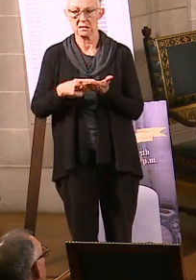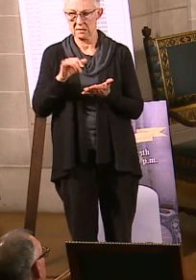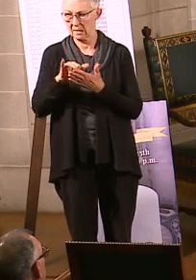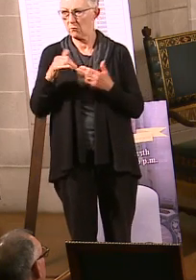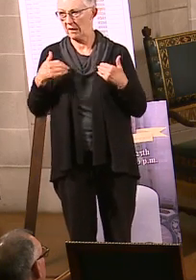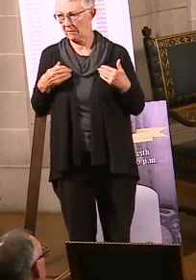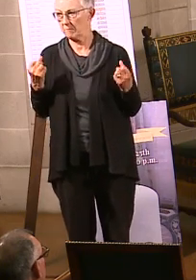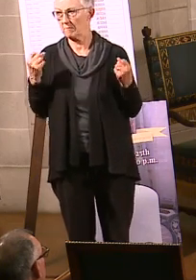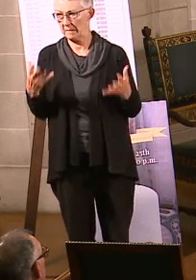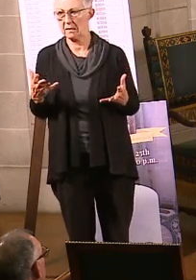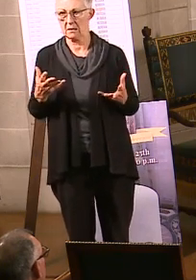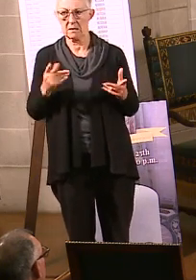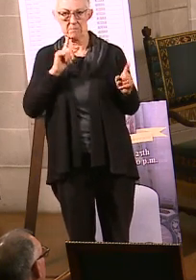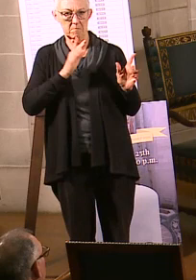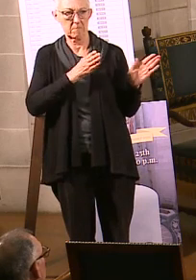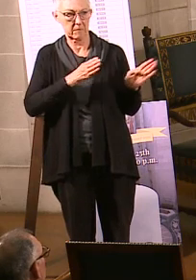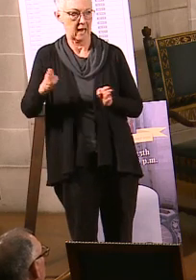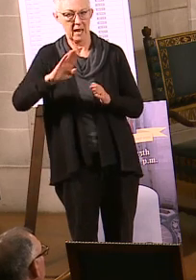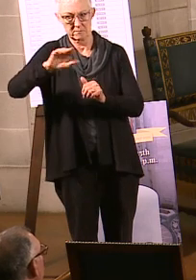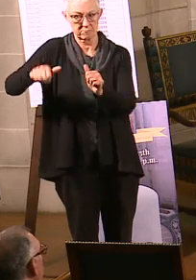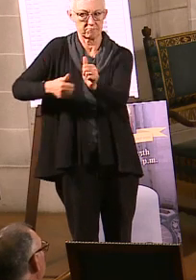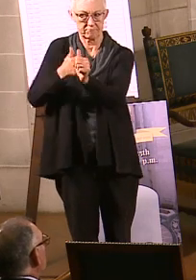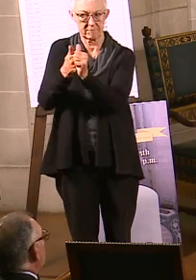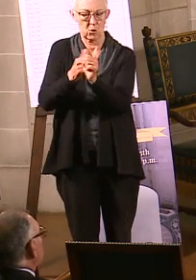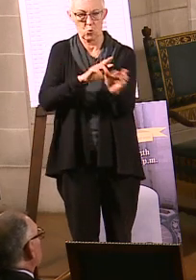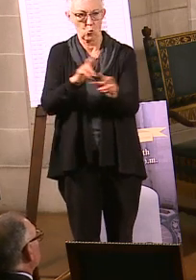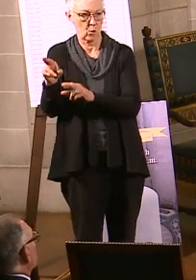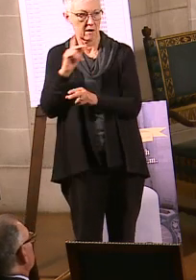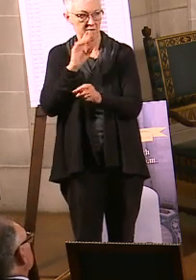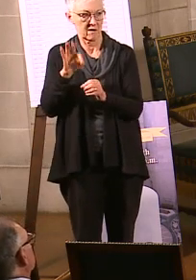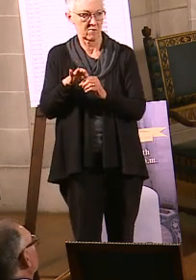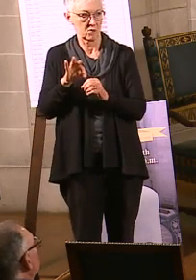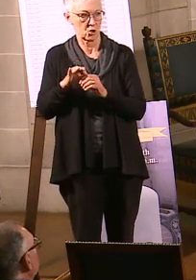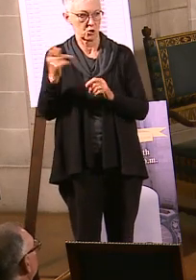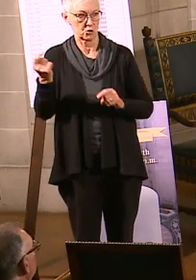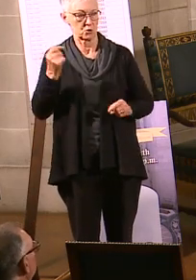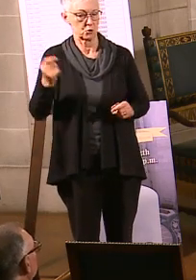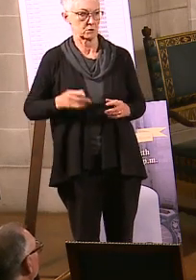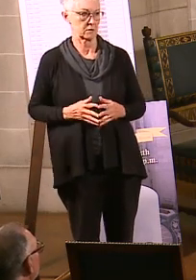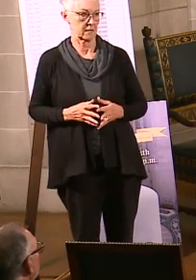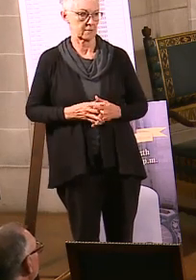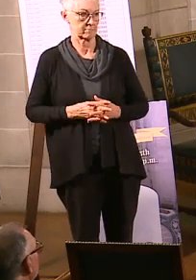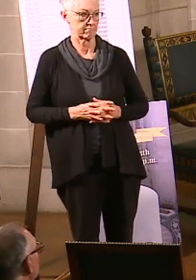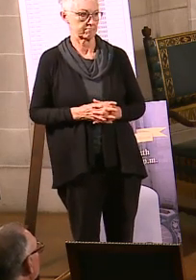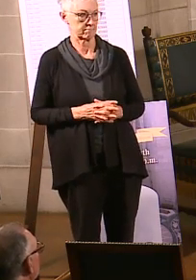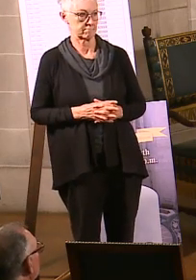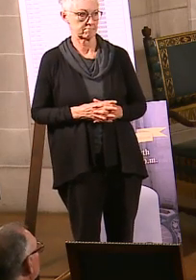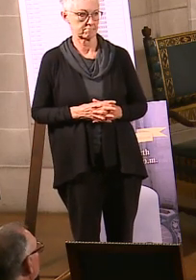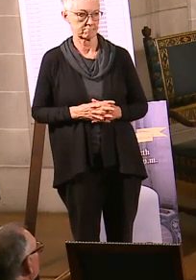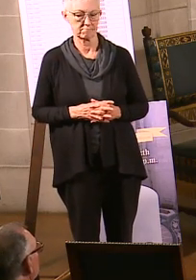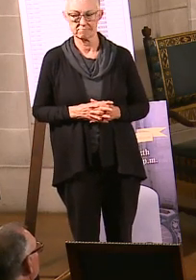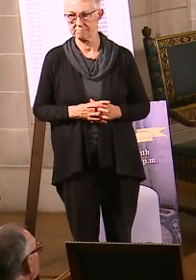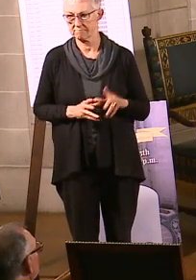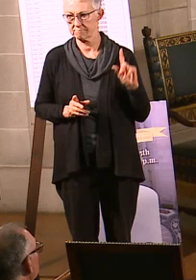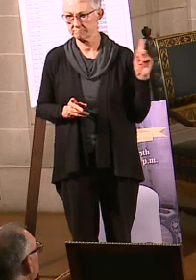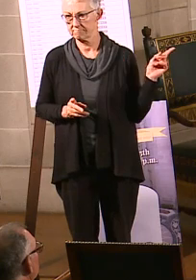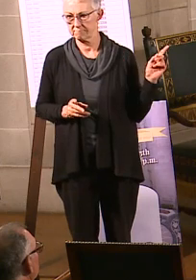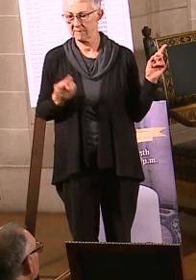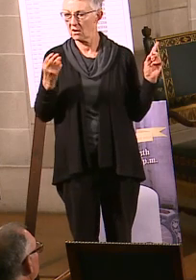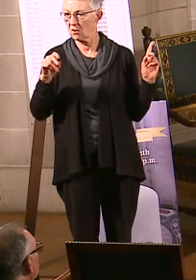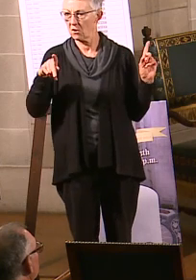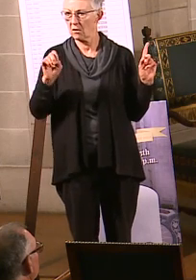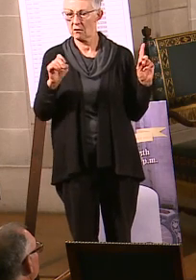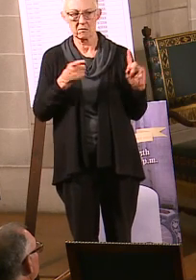scenario plannings. Taylor. Hope from the Seward County Independent wants to know the timeline for opening pools this summer. Hope